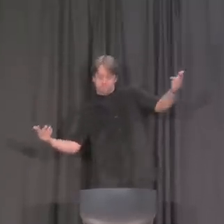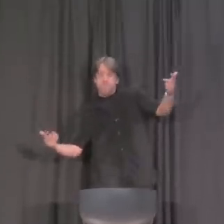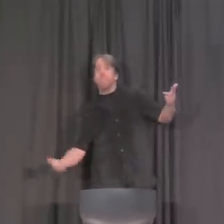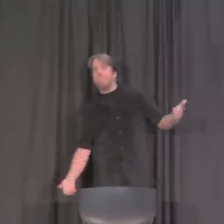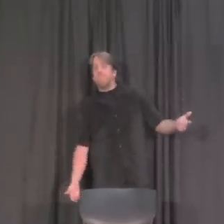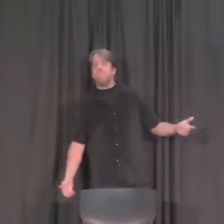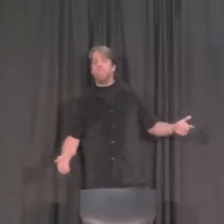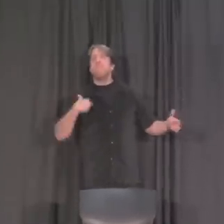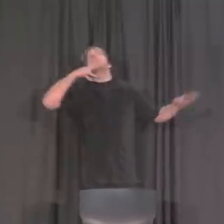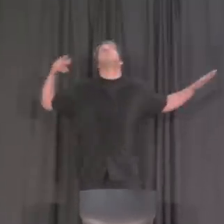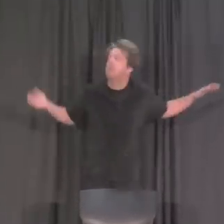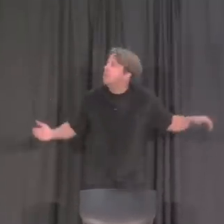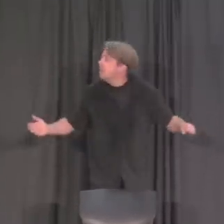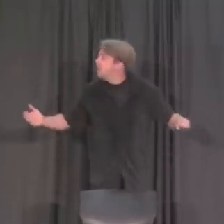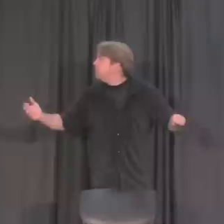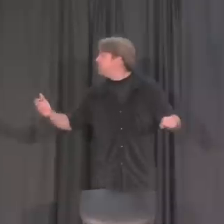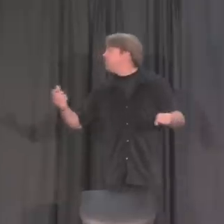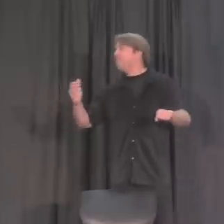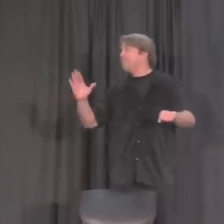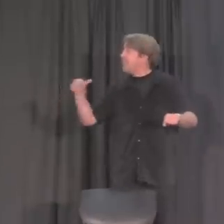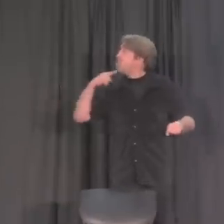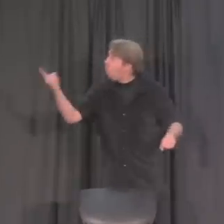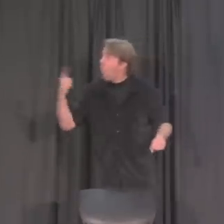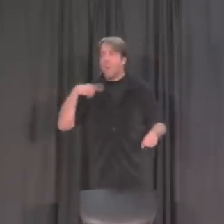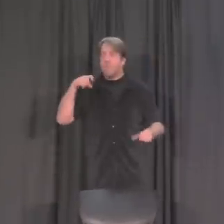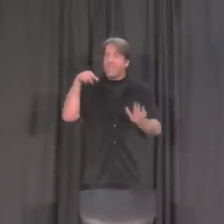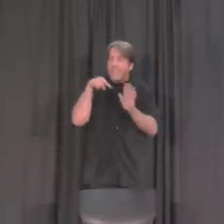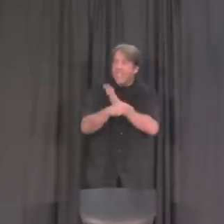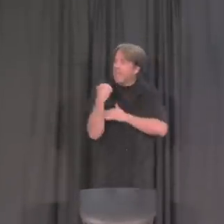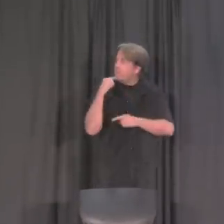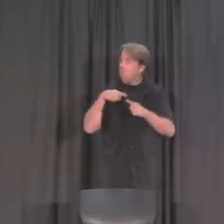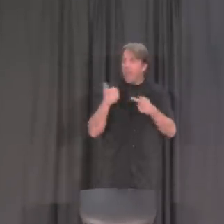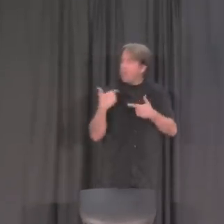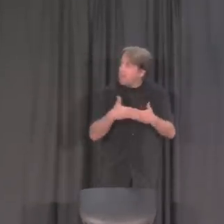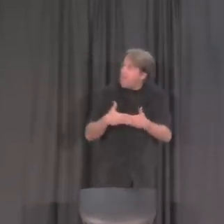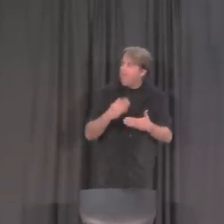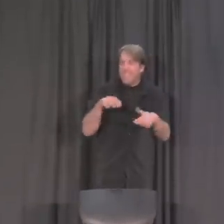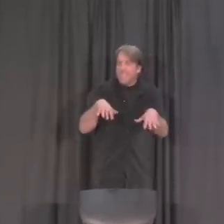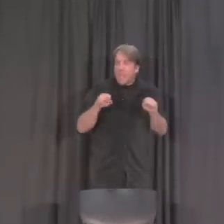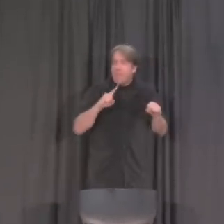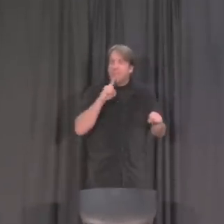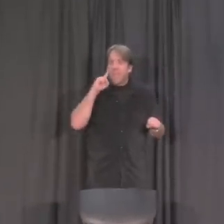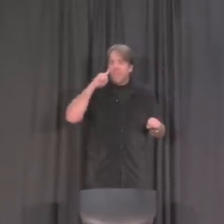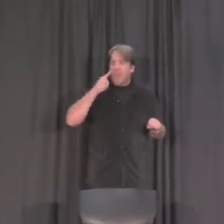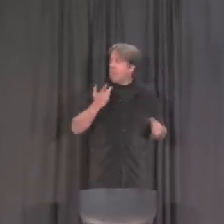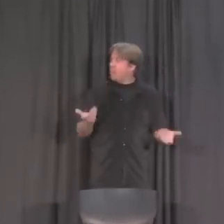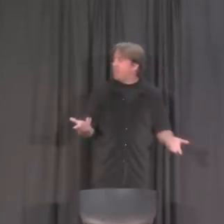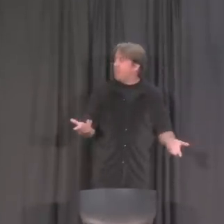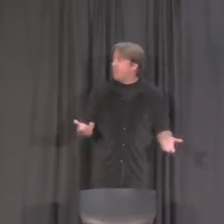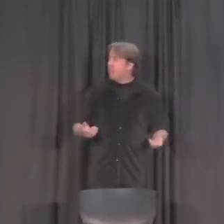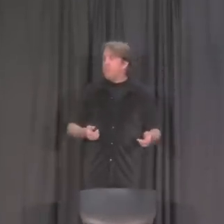Whatever. What are you gonna do? Ooh. Told you I should have killed him when I had a chance at adopting a deaf Chinese